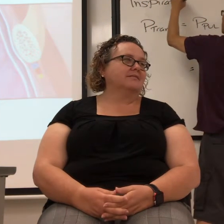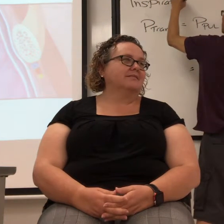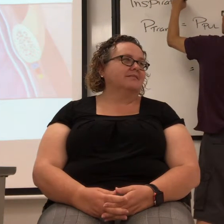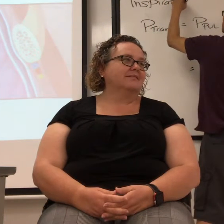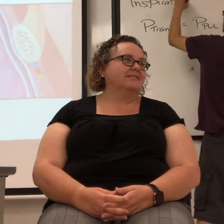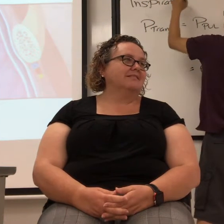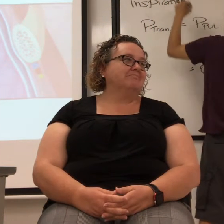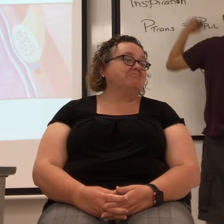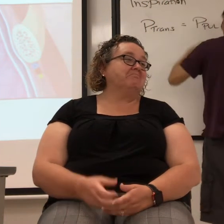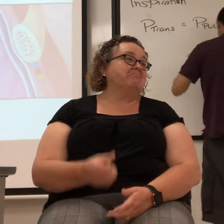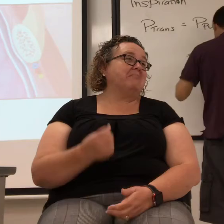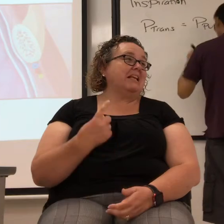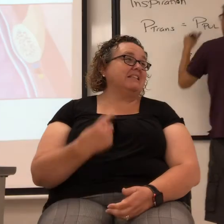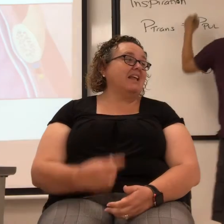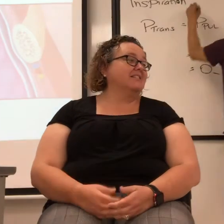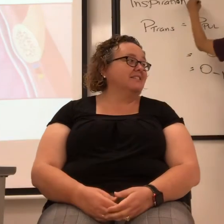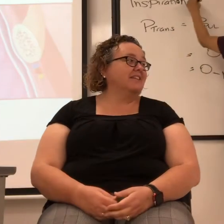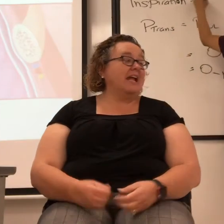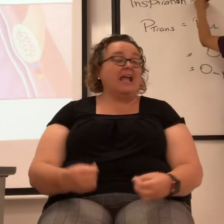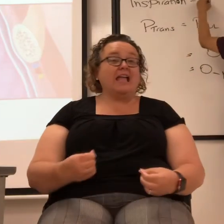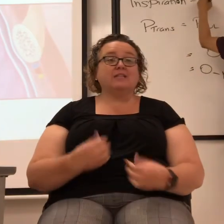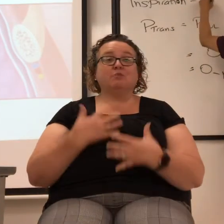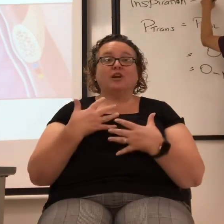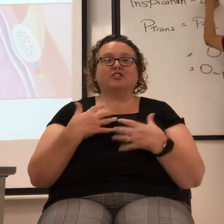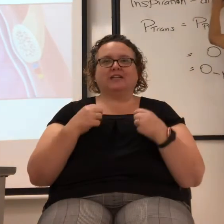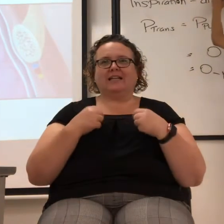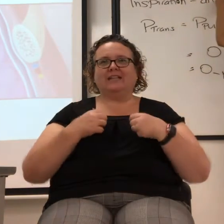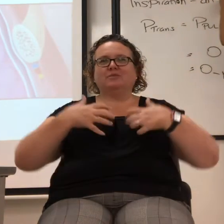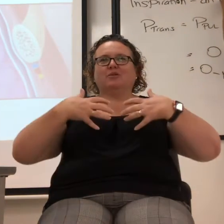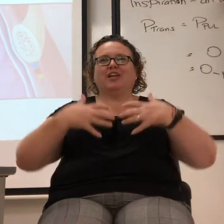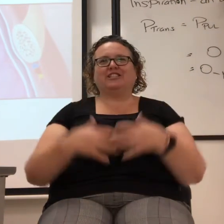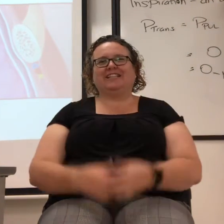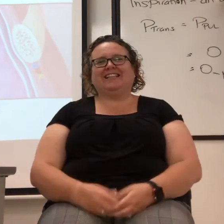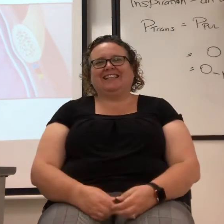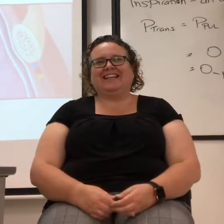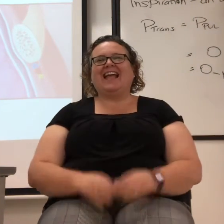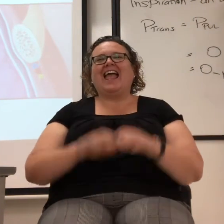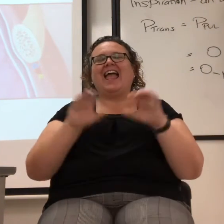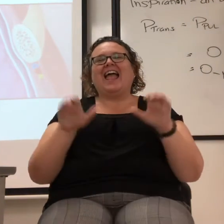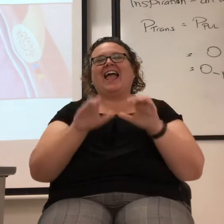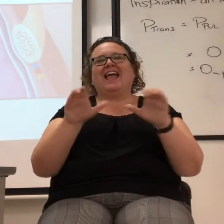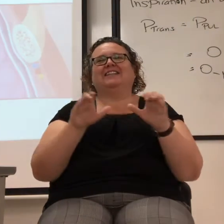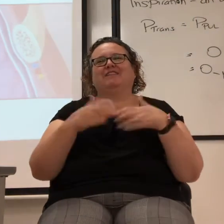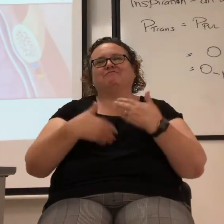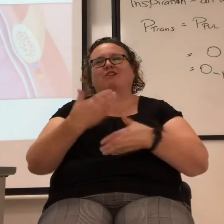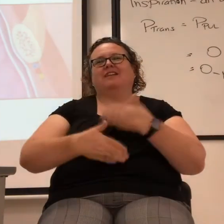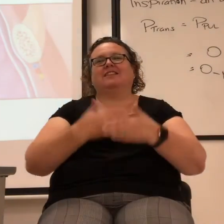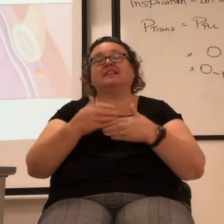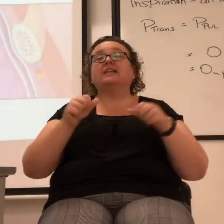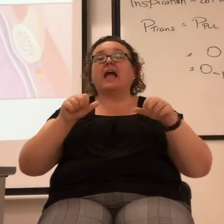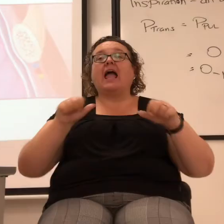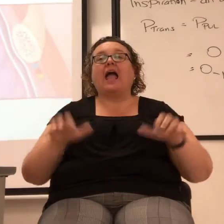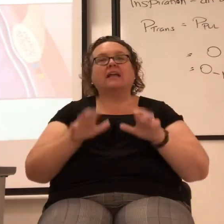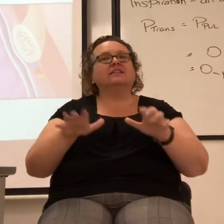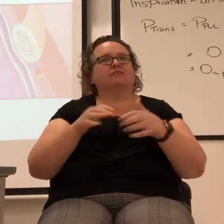I'm going to say that inspiration is an active process, an active